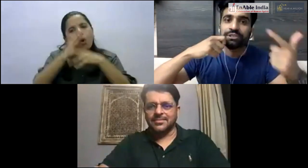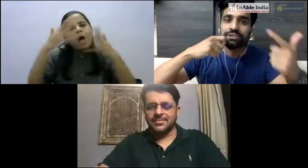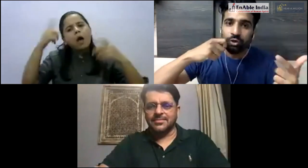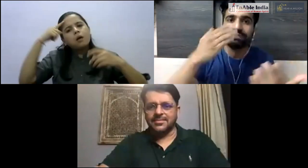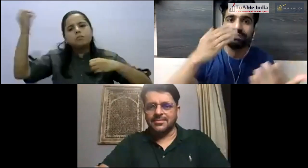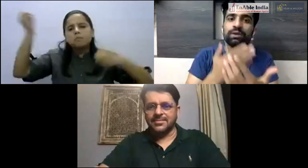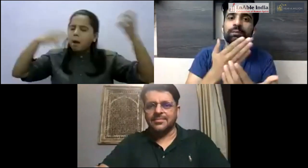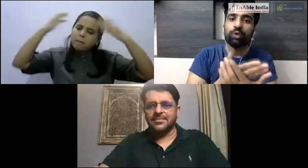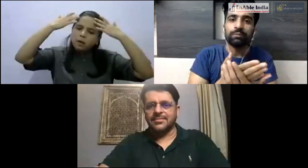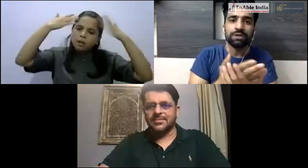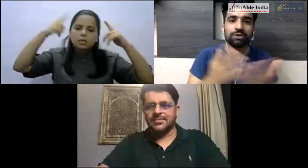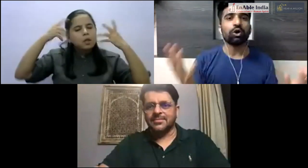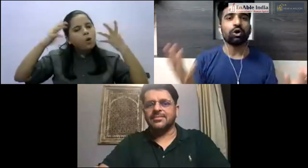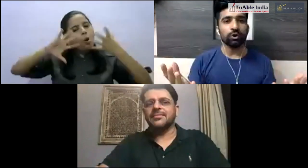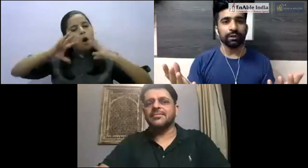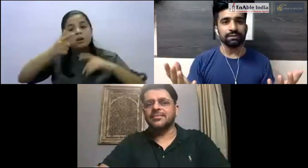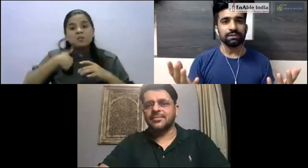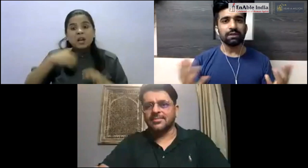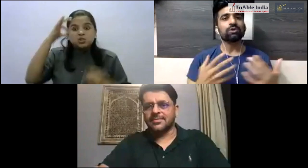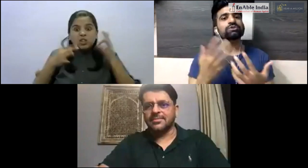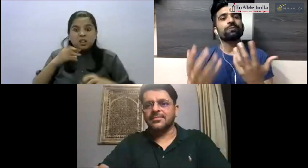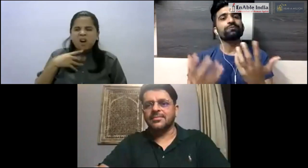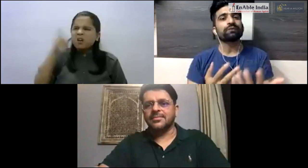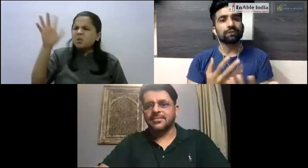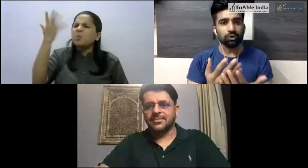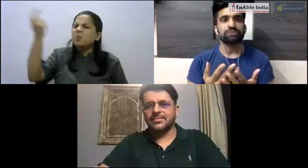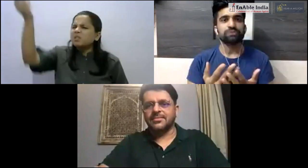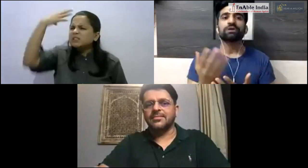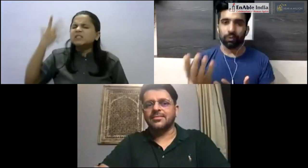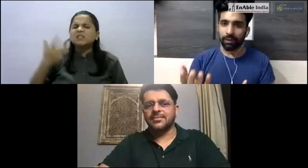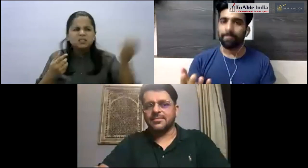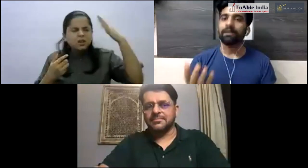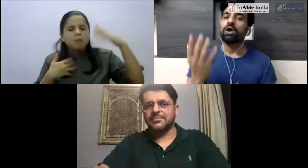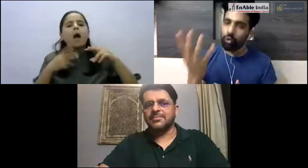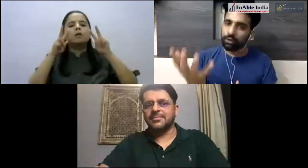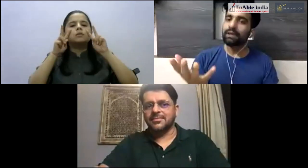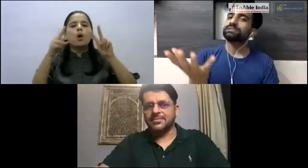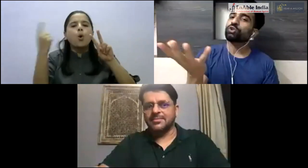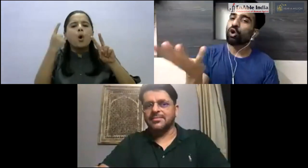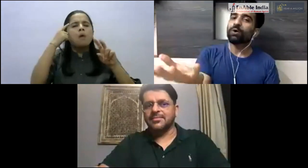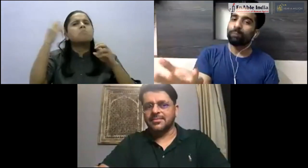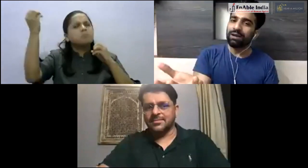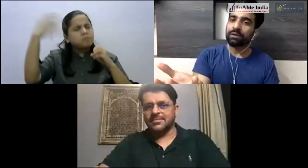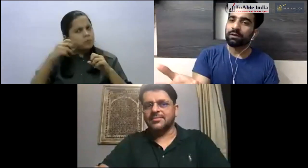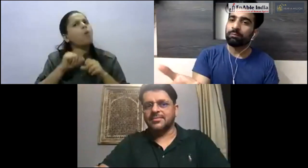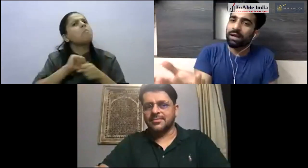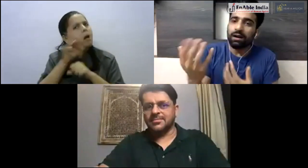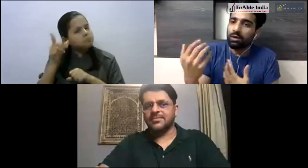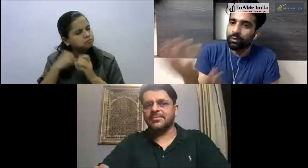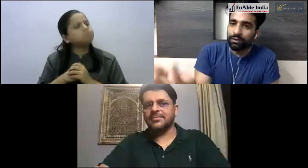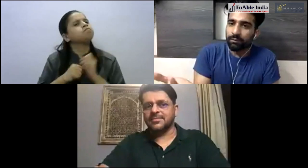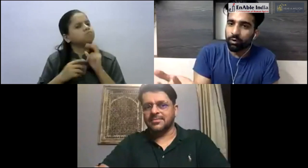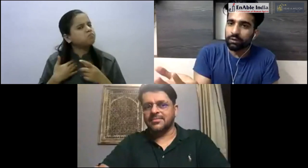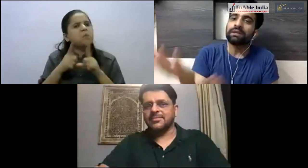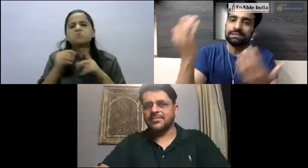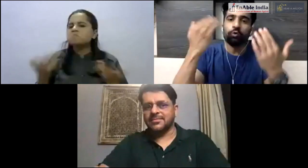judging your thoughts, that's where problems start. All you are doing is you're just observing the thoughts. Okay. Okay, it's a thought about pandemic, but I can't do